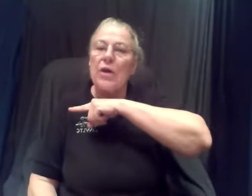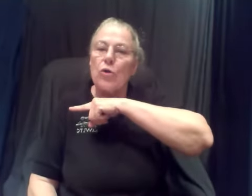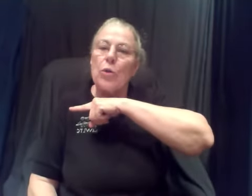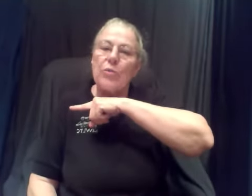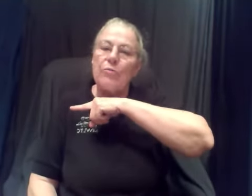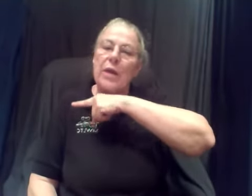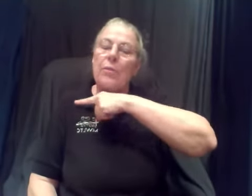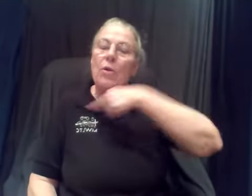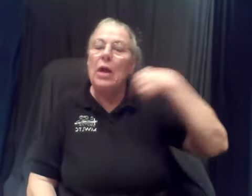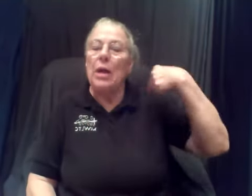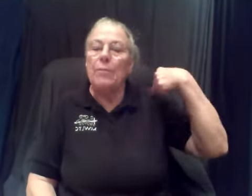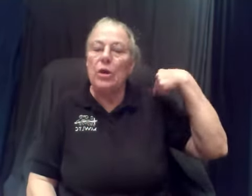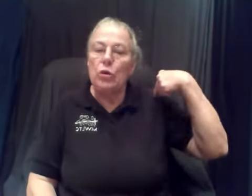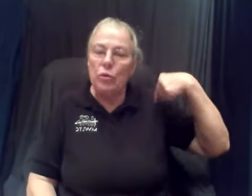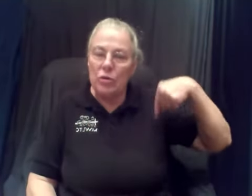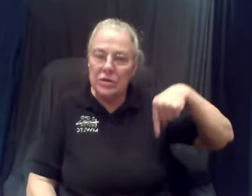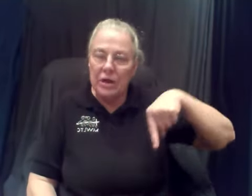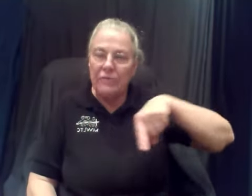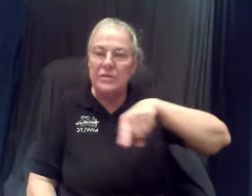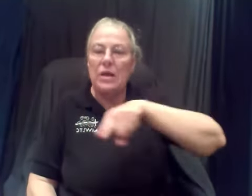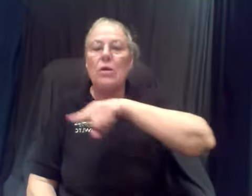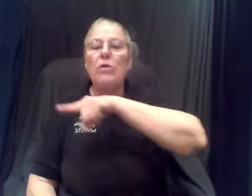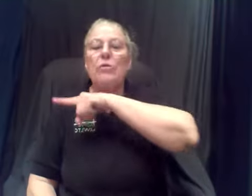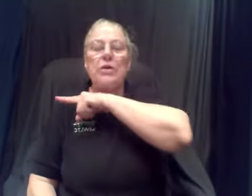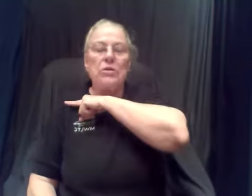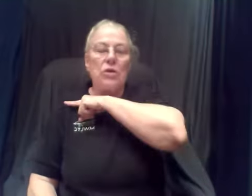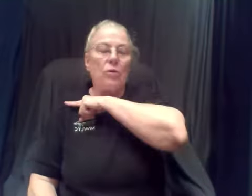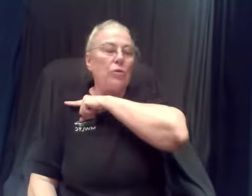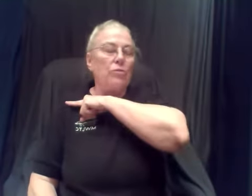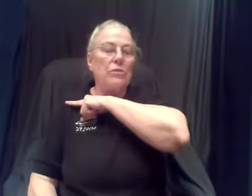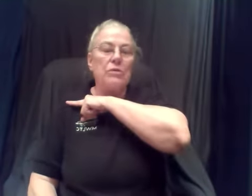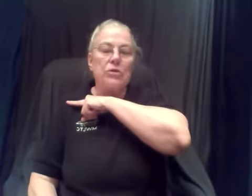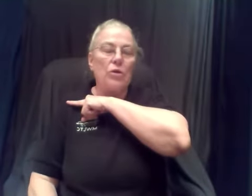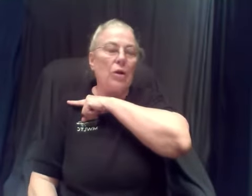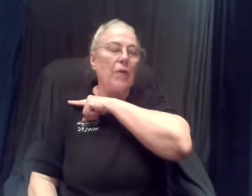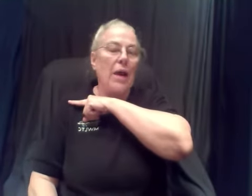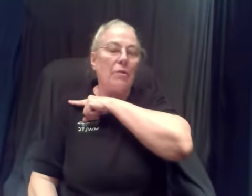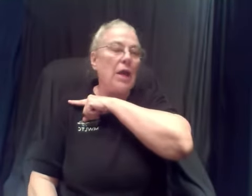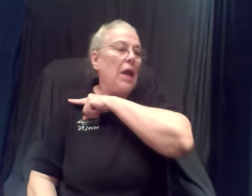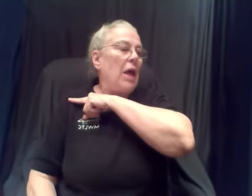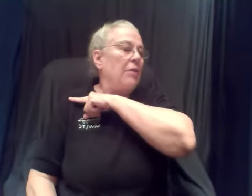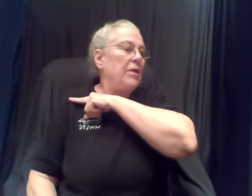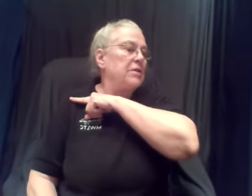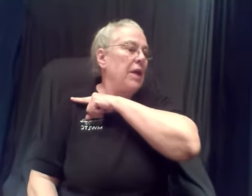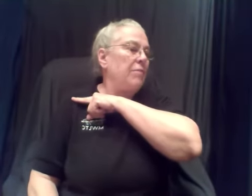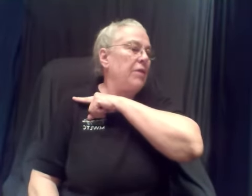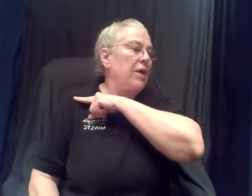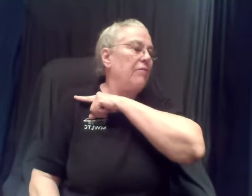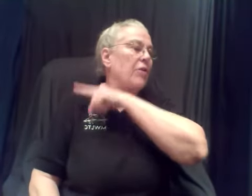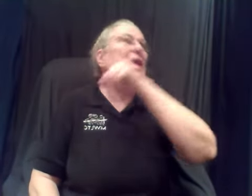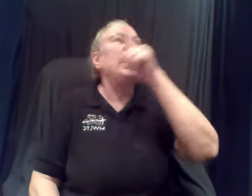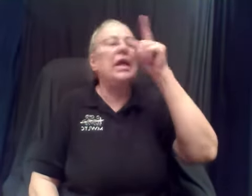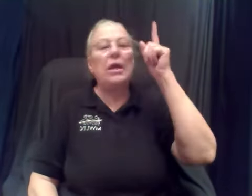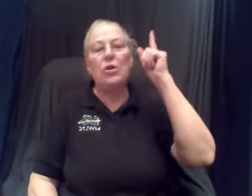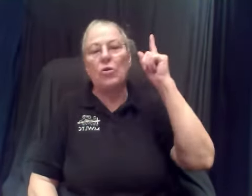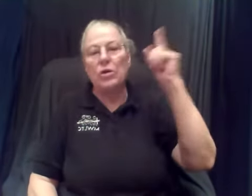of people, but you yourself is included. So you circle around. The same thing for he. You're going to just